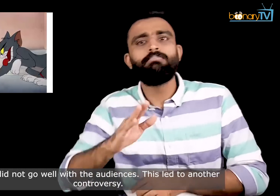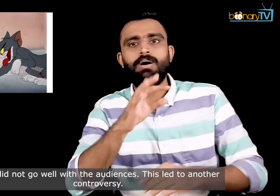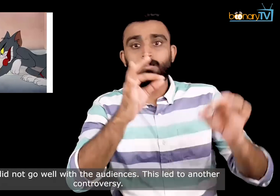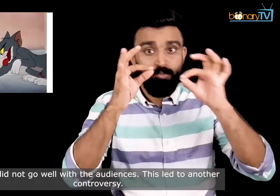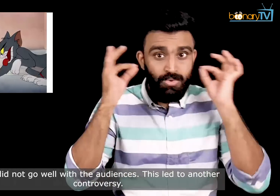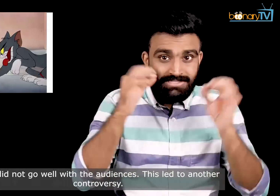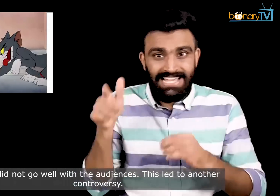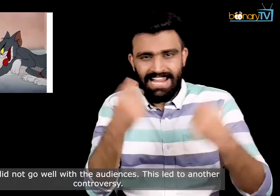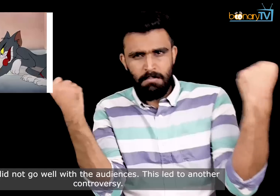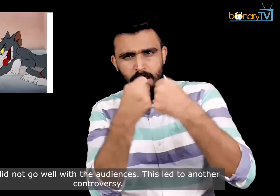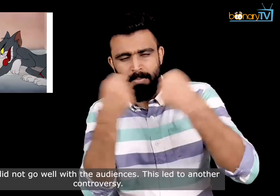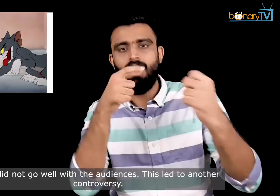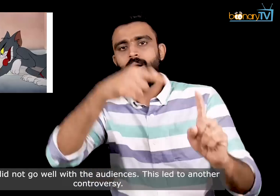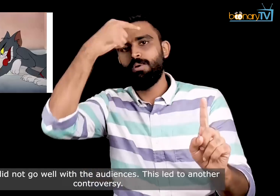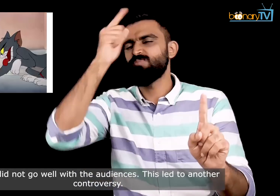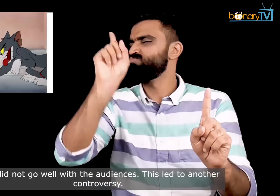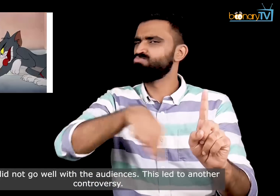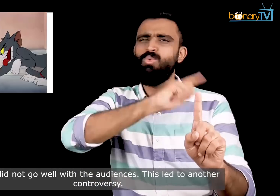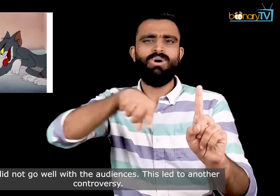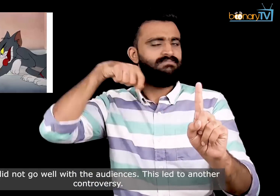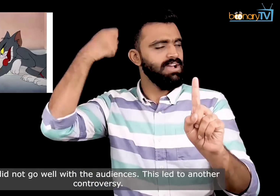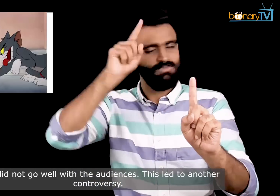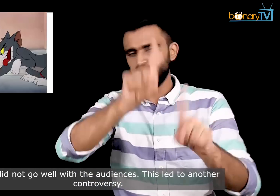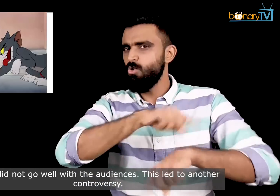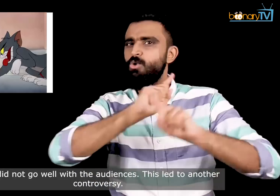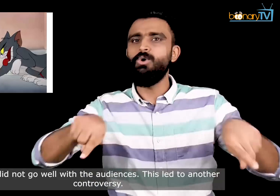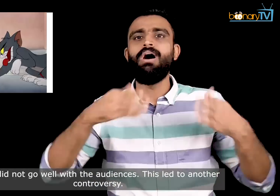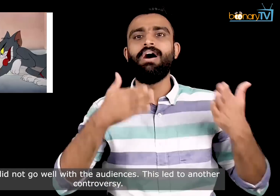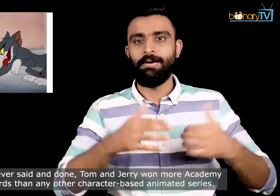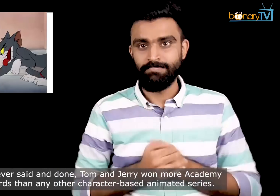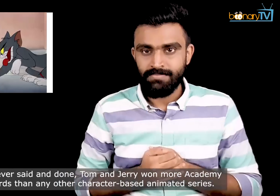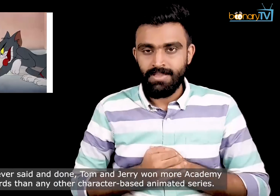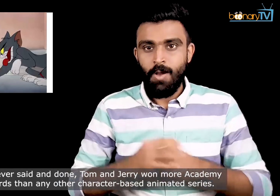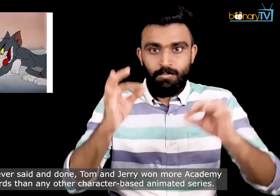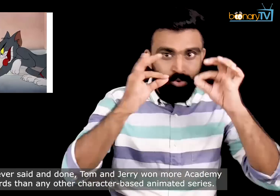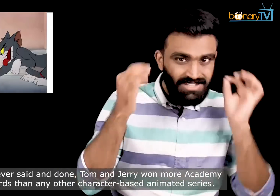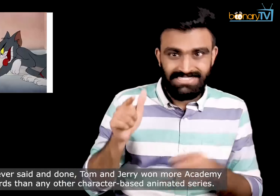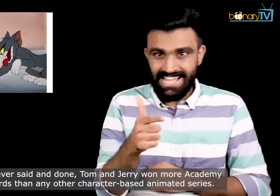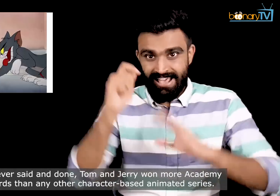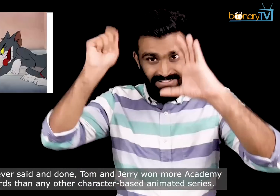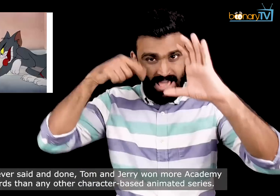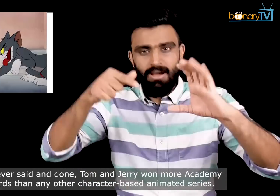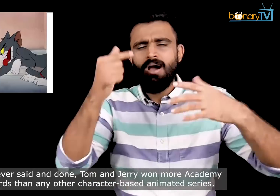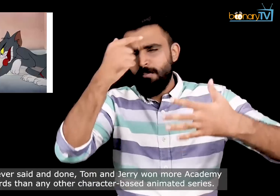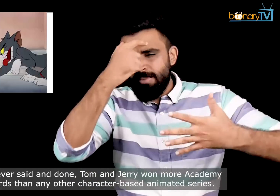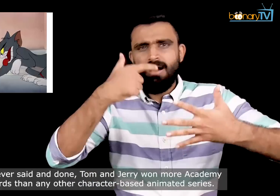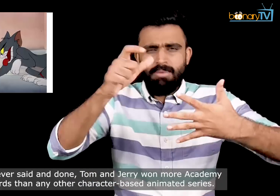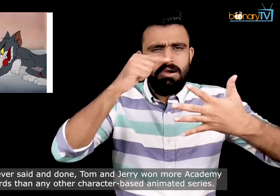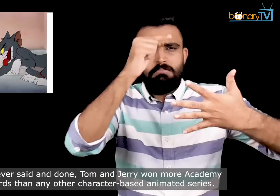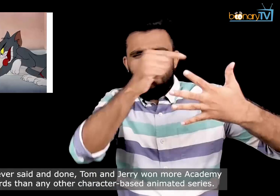audiences, and that led to another controversy. Whatever said and done, Tom and Jerry